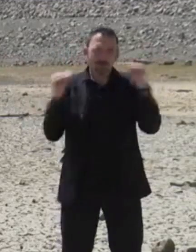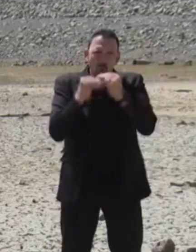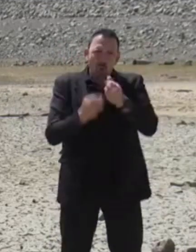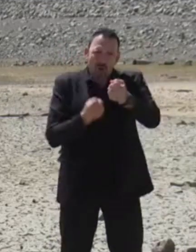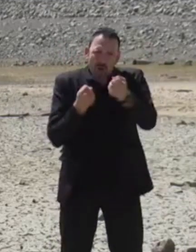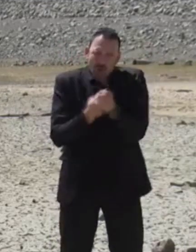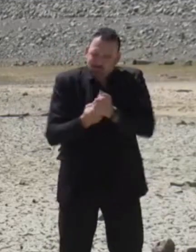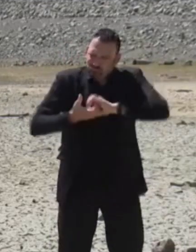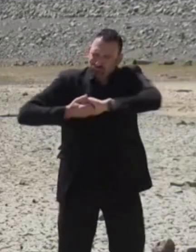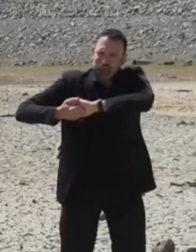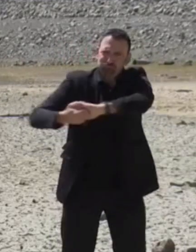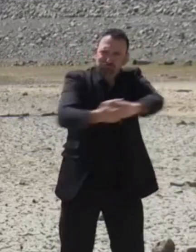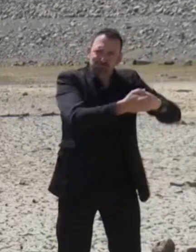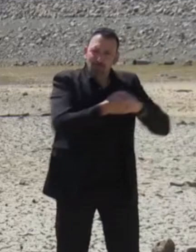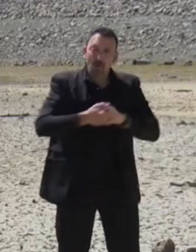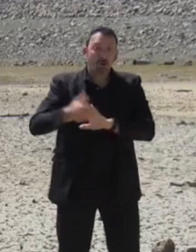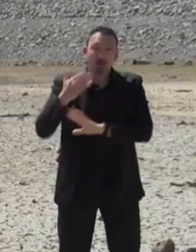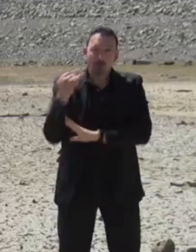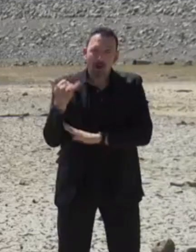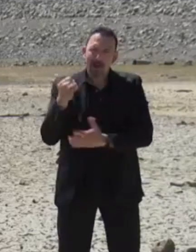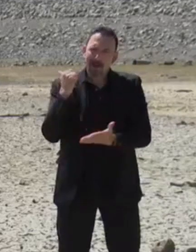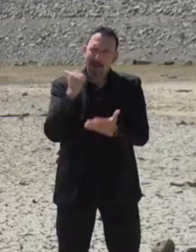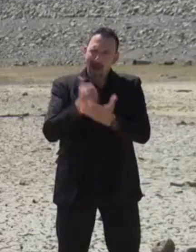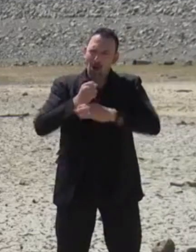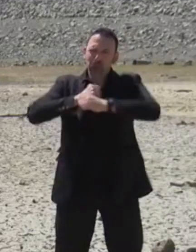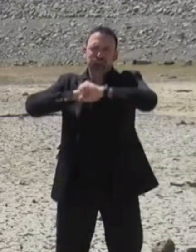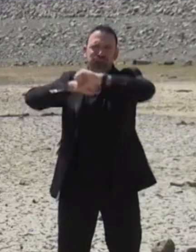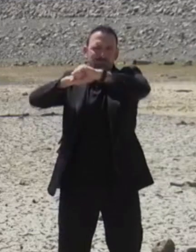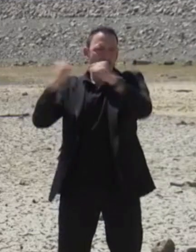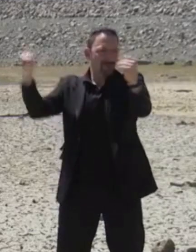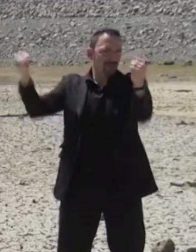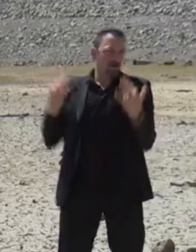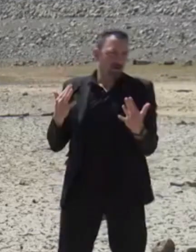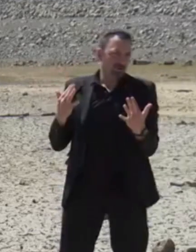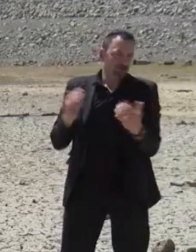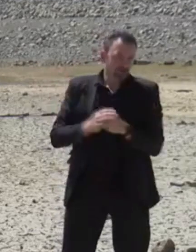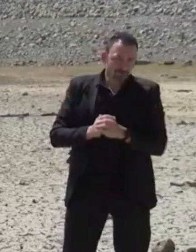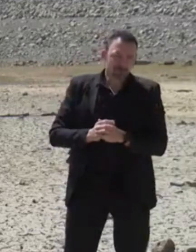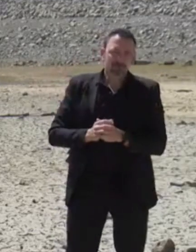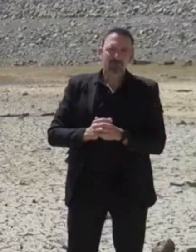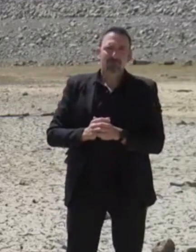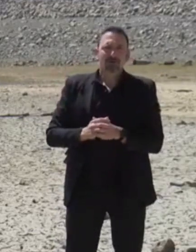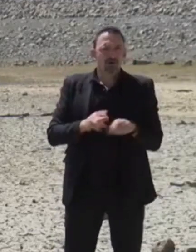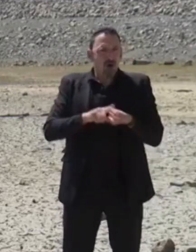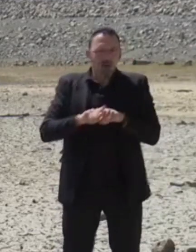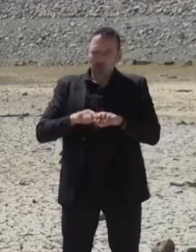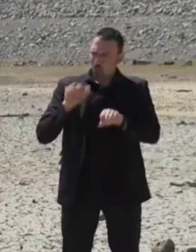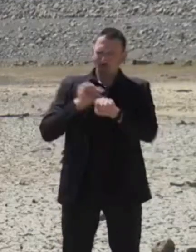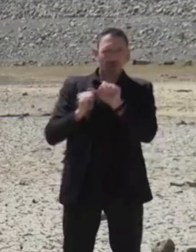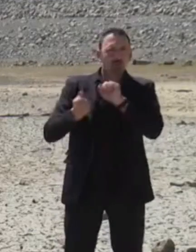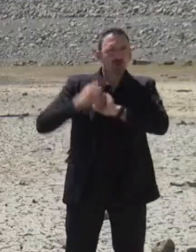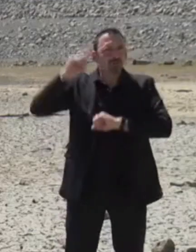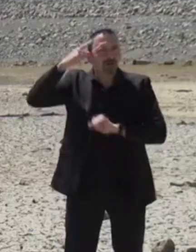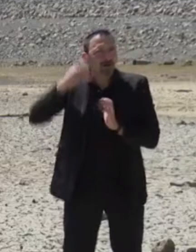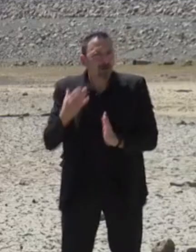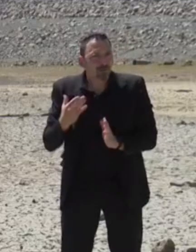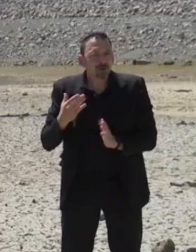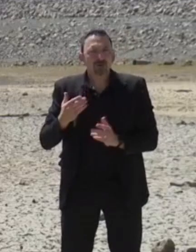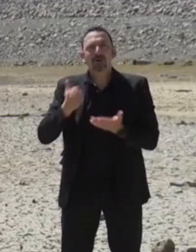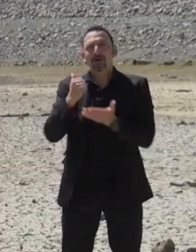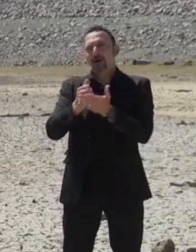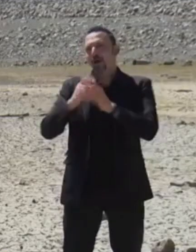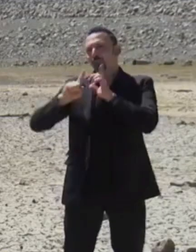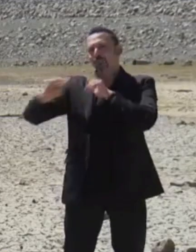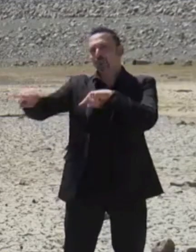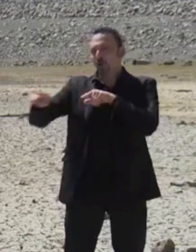managed to become more fire resilient. And we're also moving with speed in partnership with the governor to help this state respond to the drought,